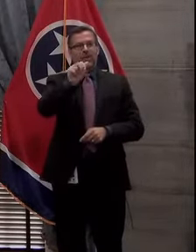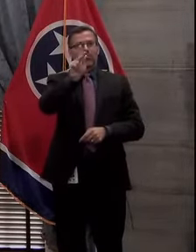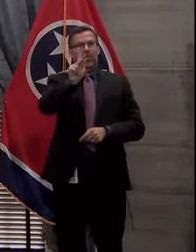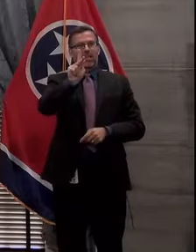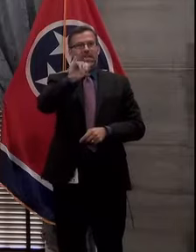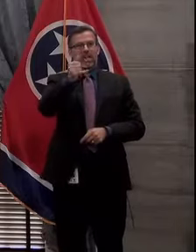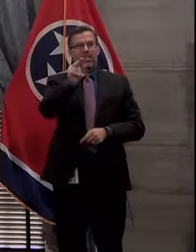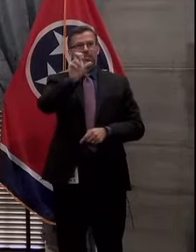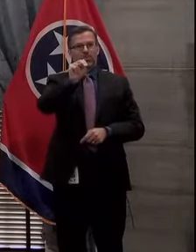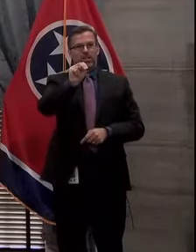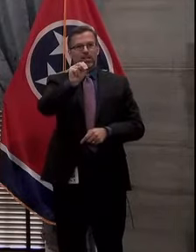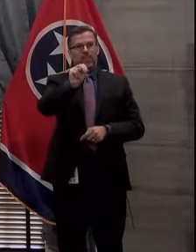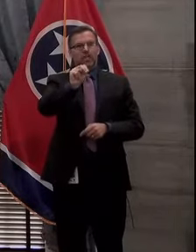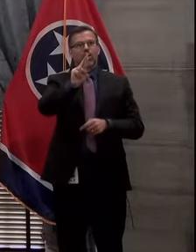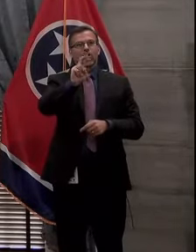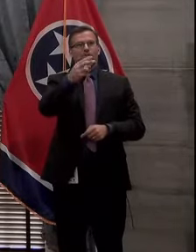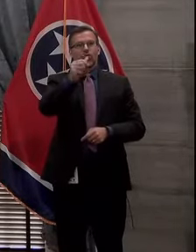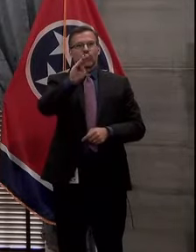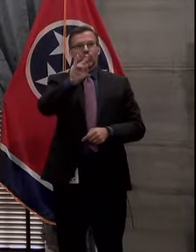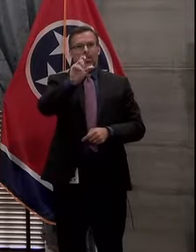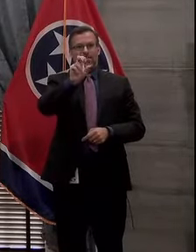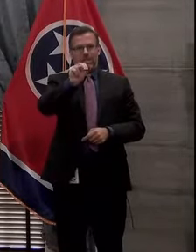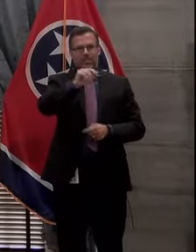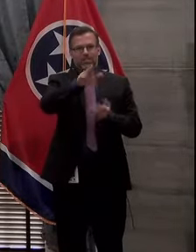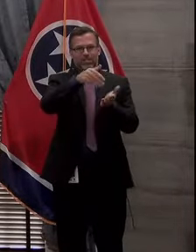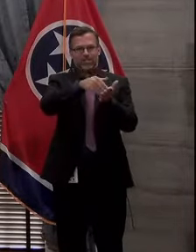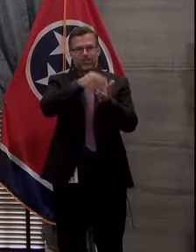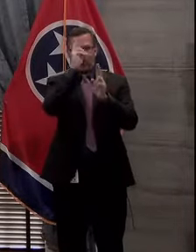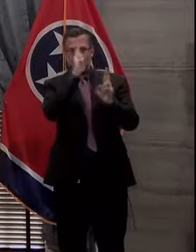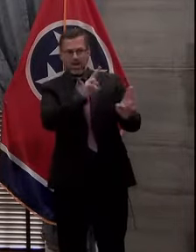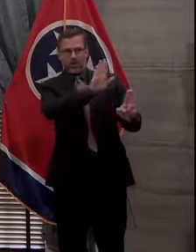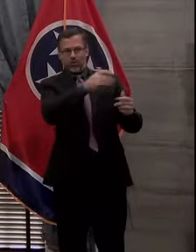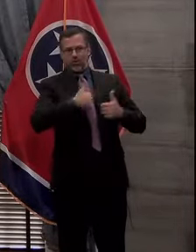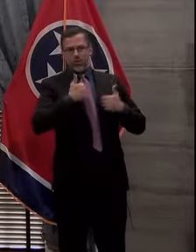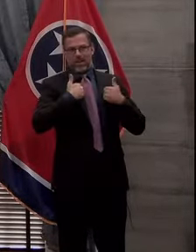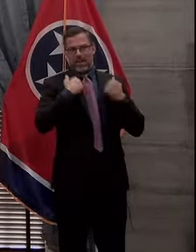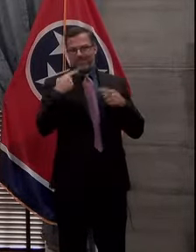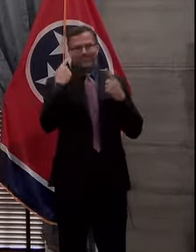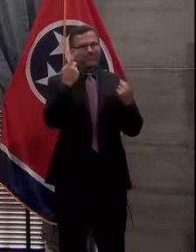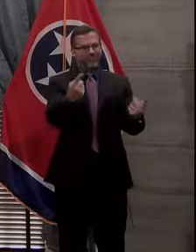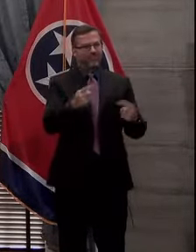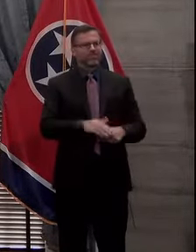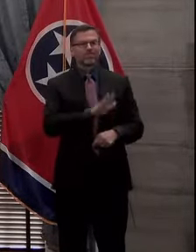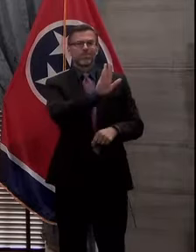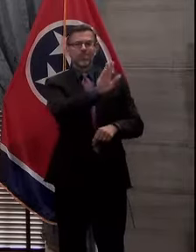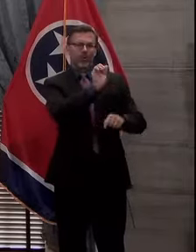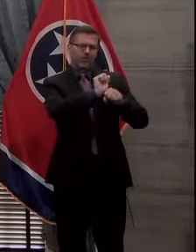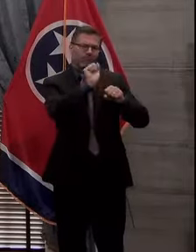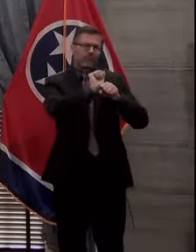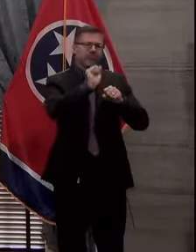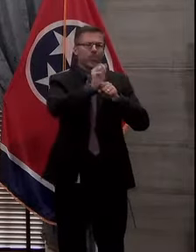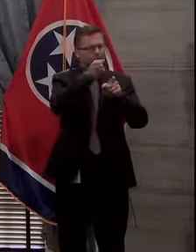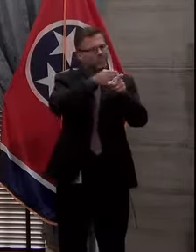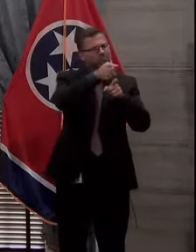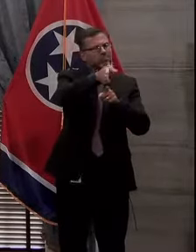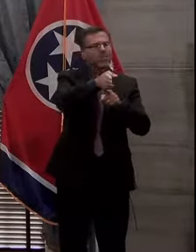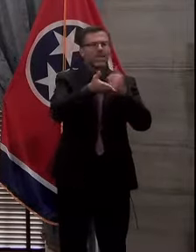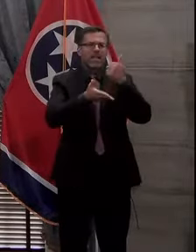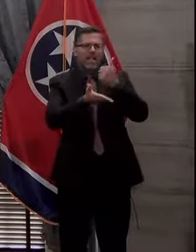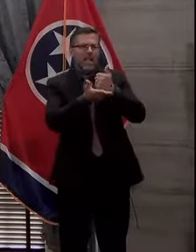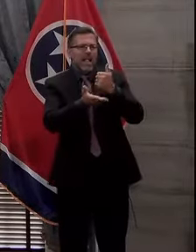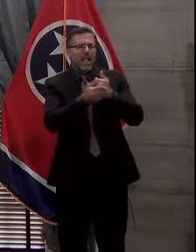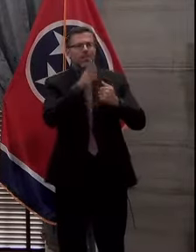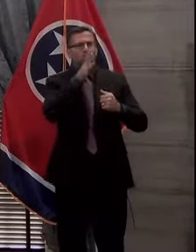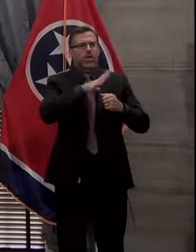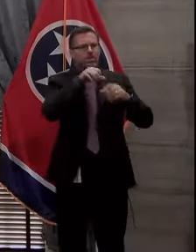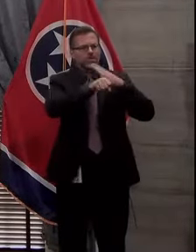Center. To honor her legacy of service, the life-changing work that she did with both inmates